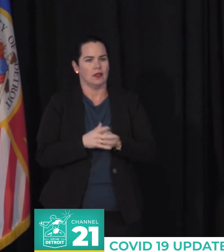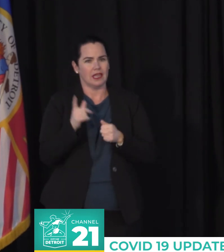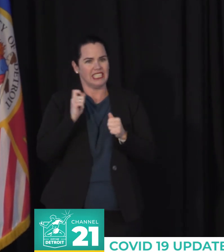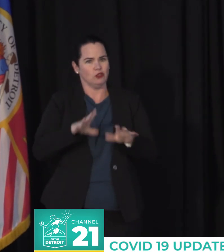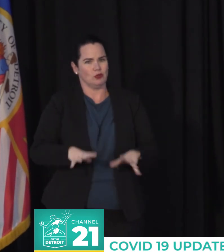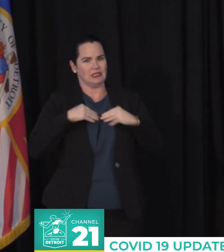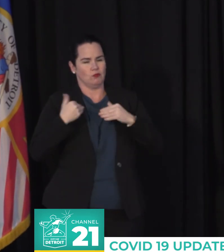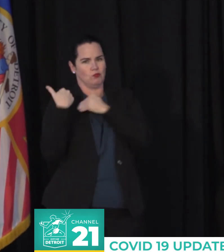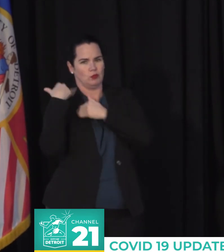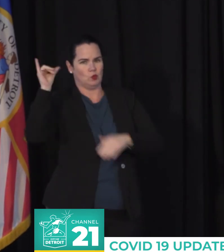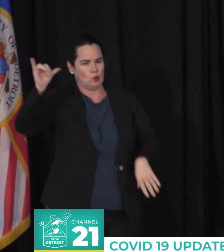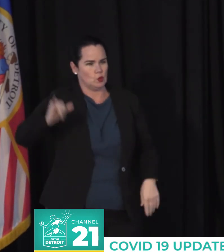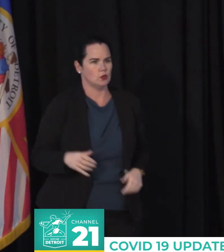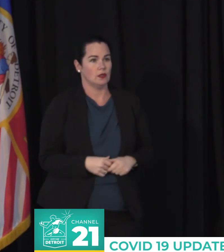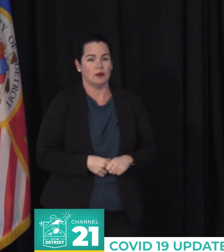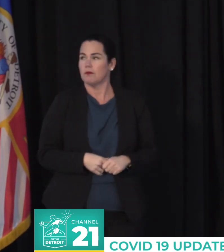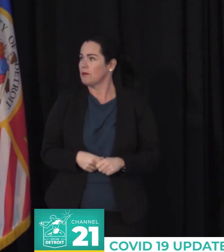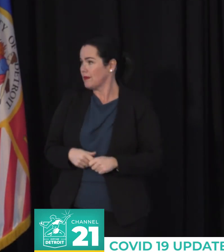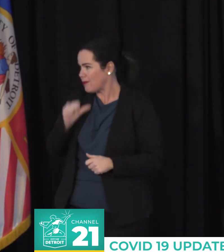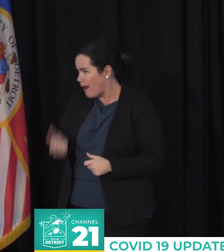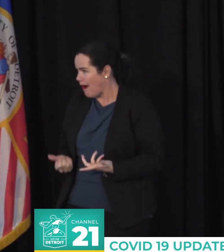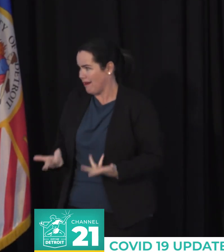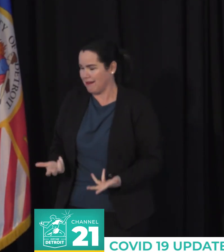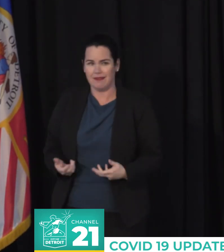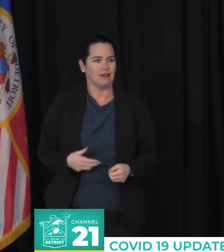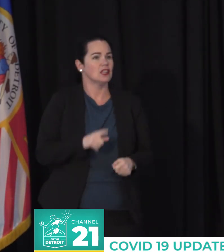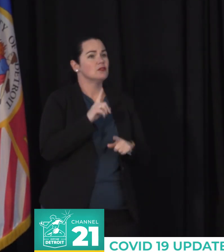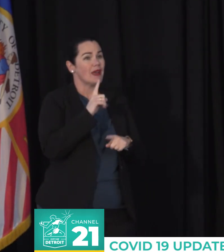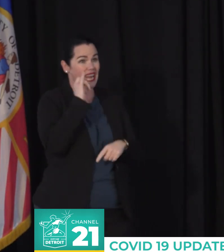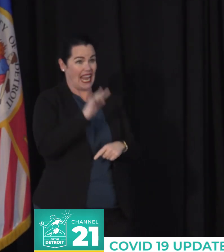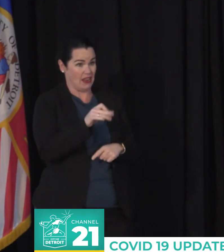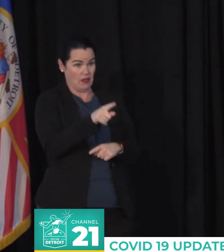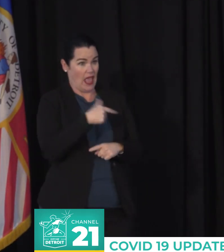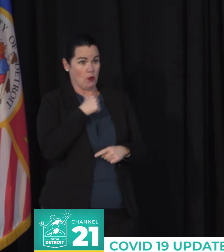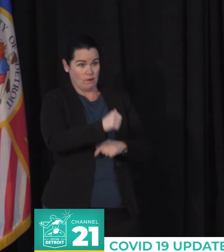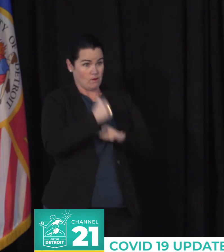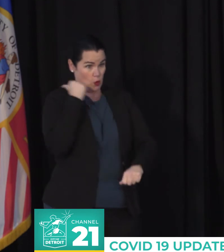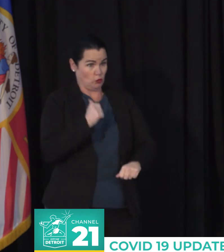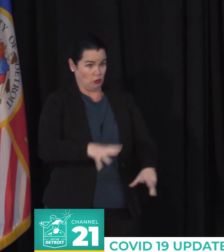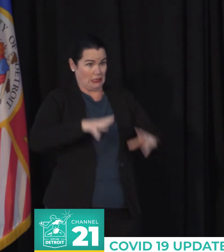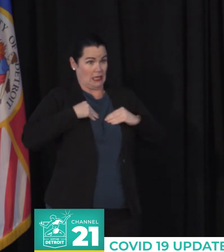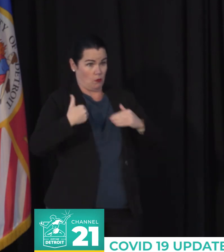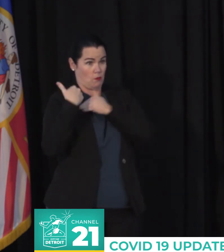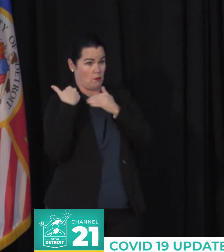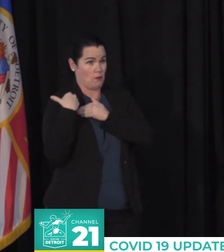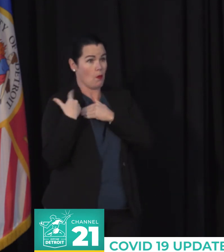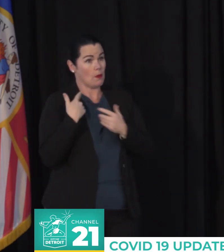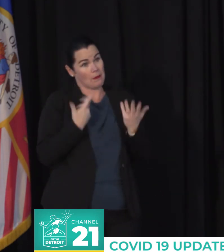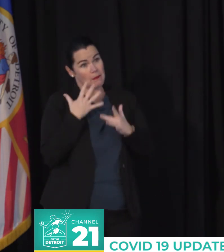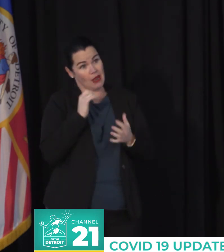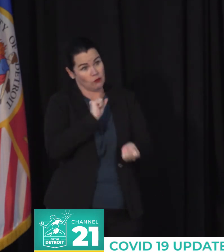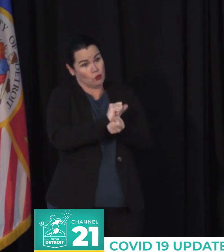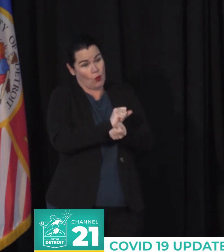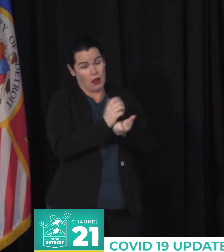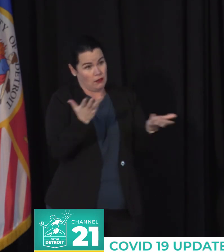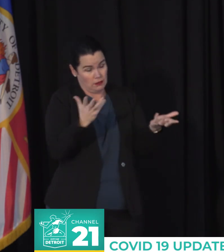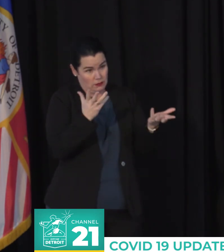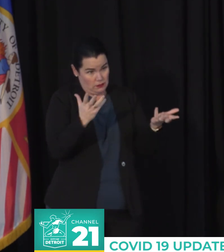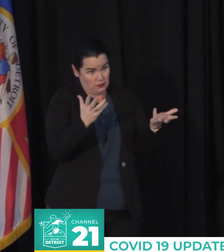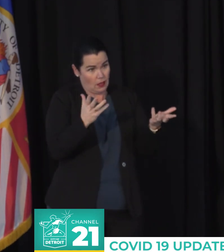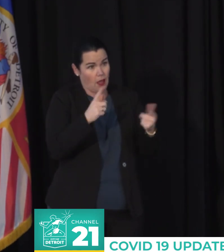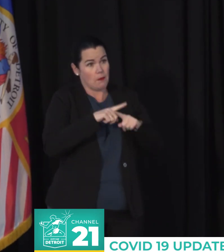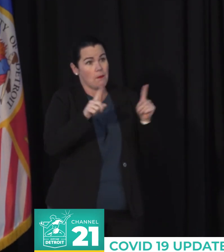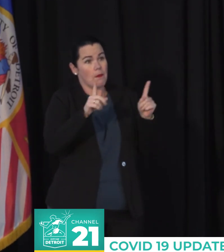they're not, then certainly we're going to have to take some enforcement action. And as I stated earlier, it's not something that we want to do, but we are going to